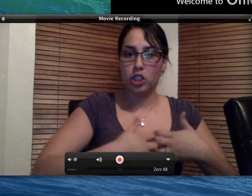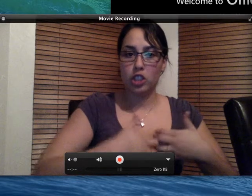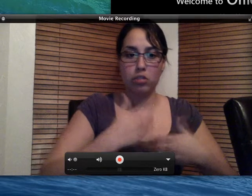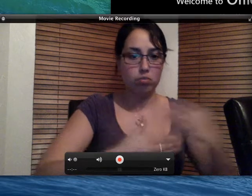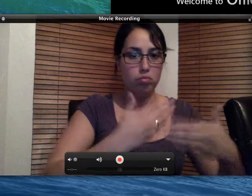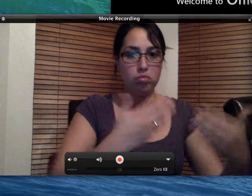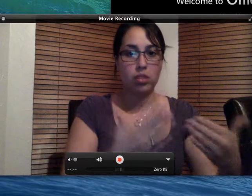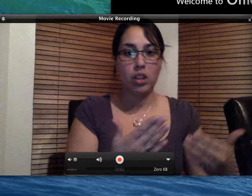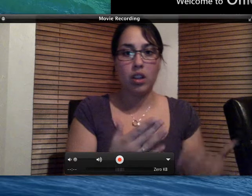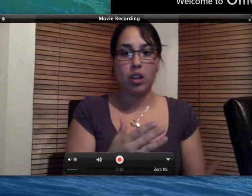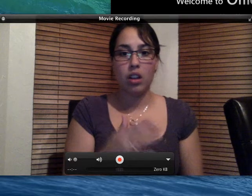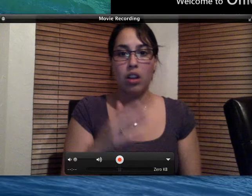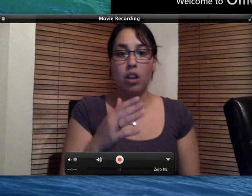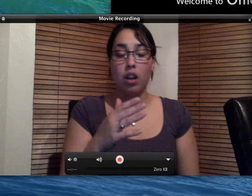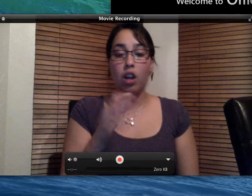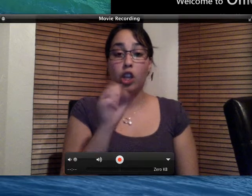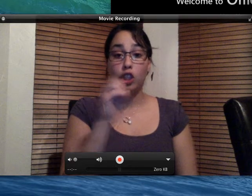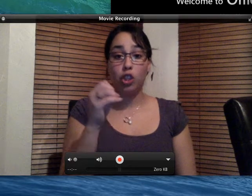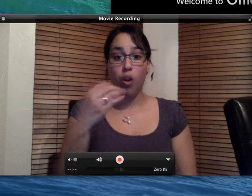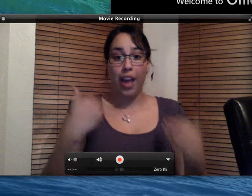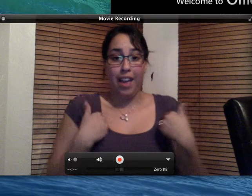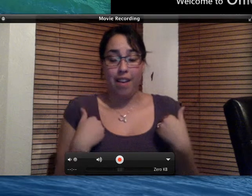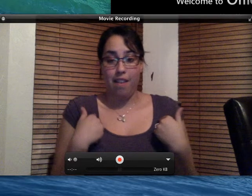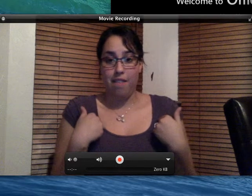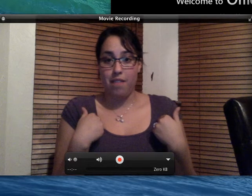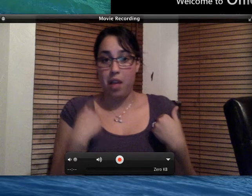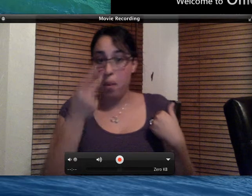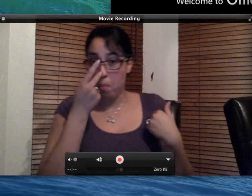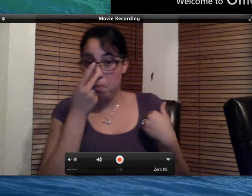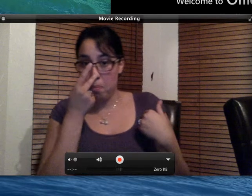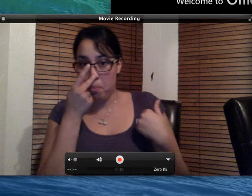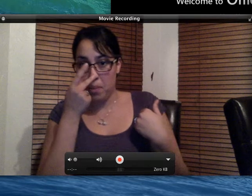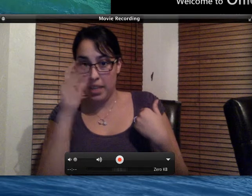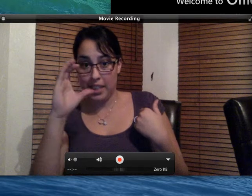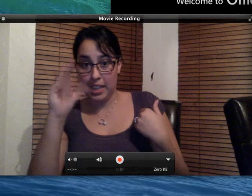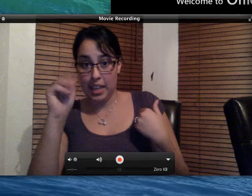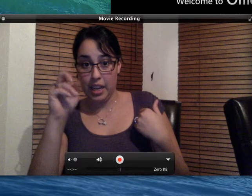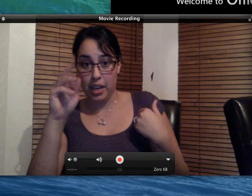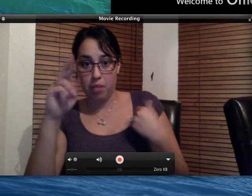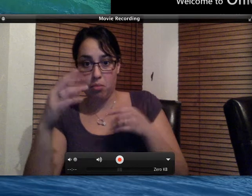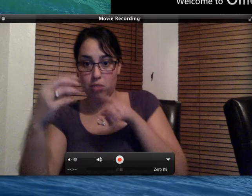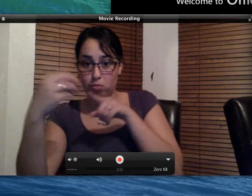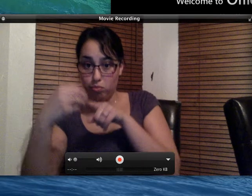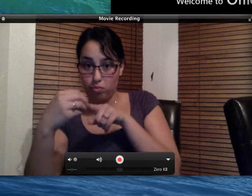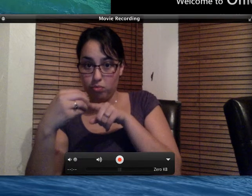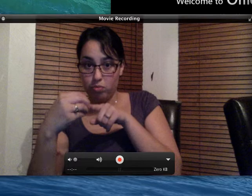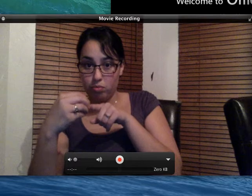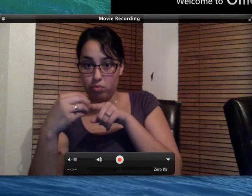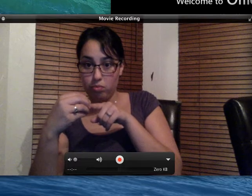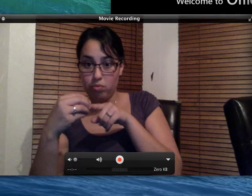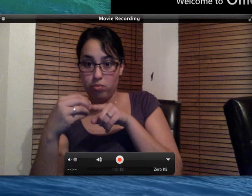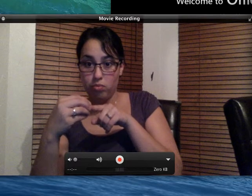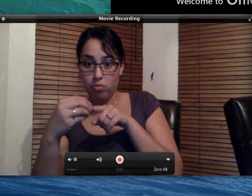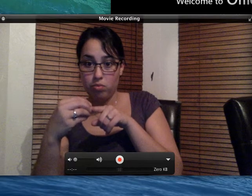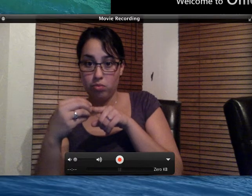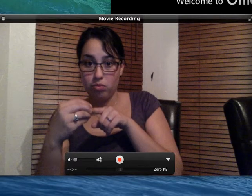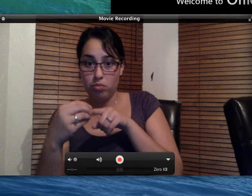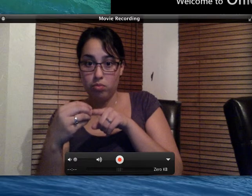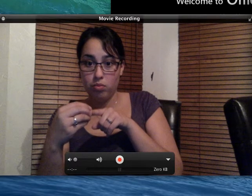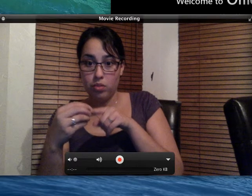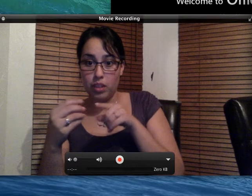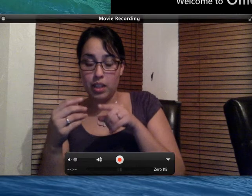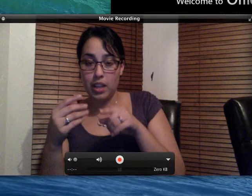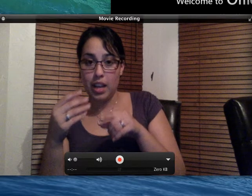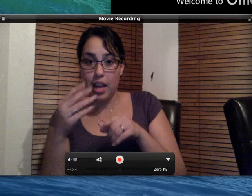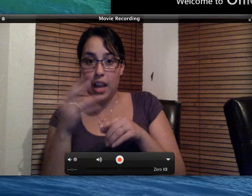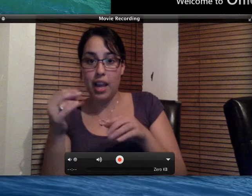a penis camera on a motor. There's a phallus, clear acrylic phallus with a camera and a light source attached to a motor that's